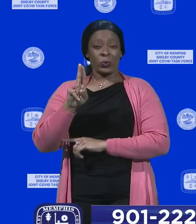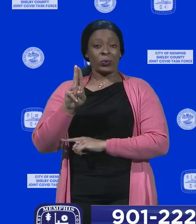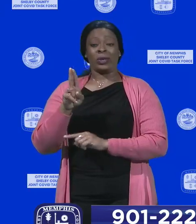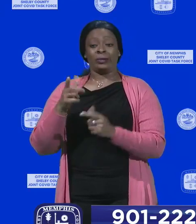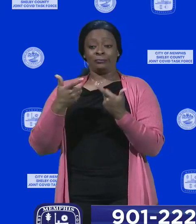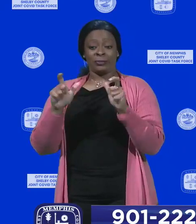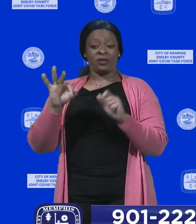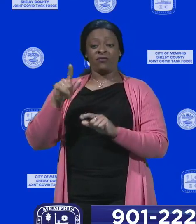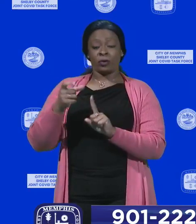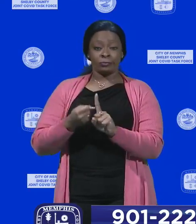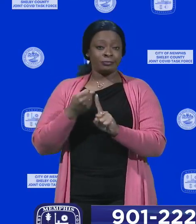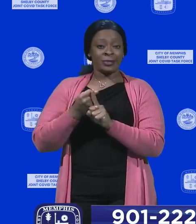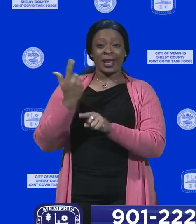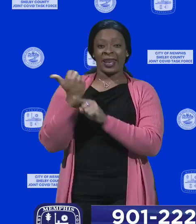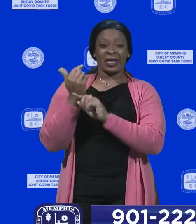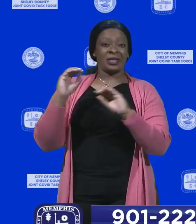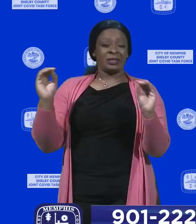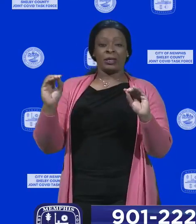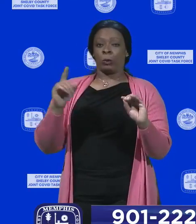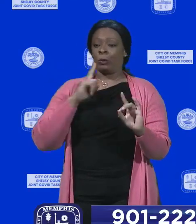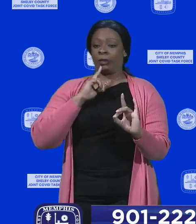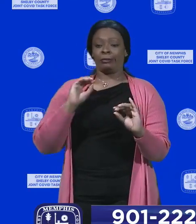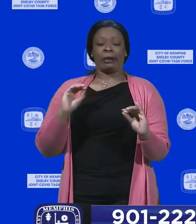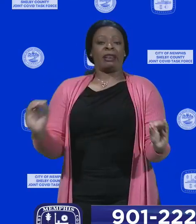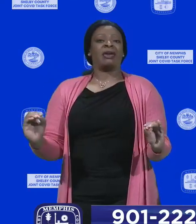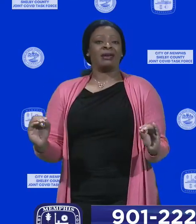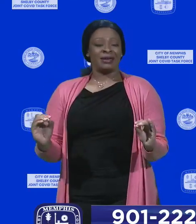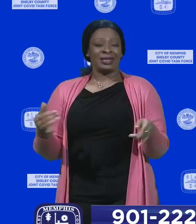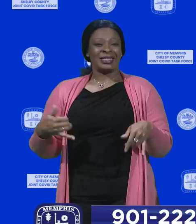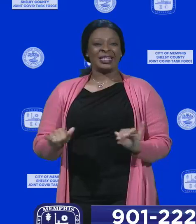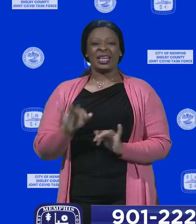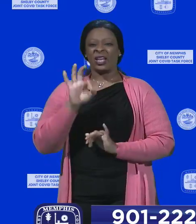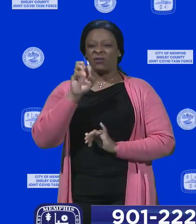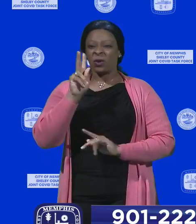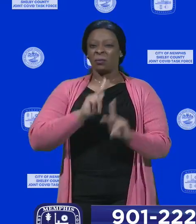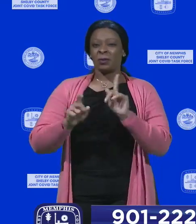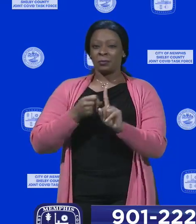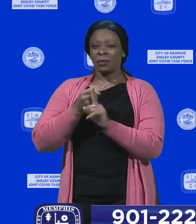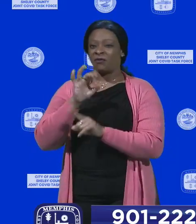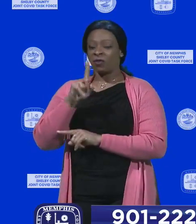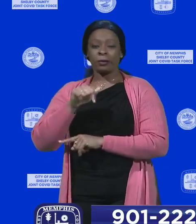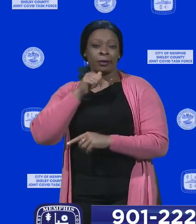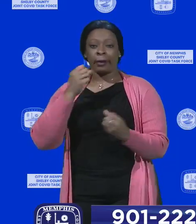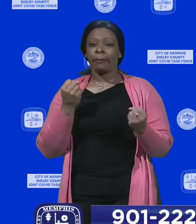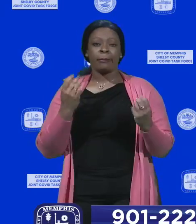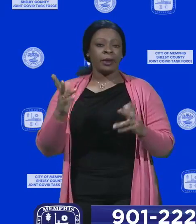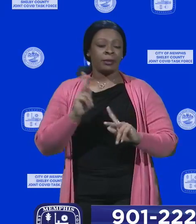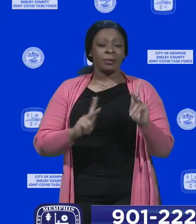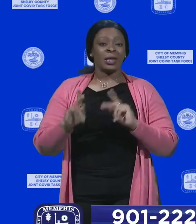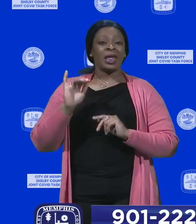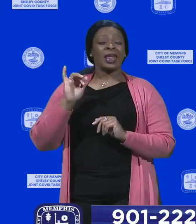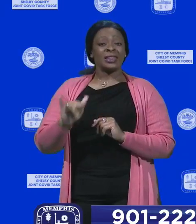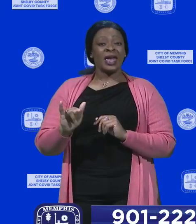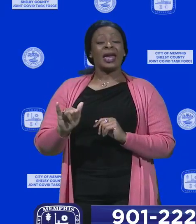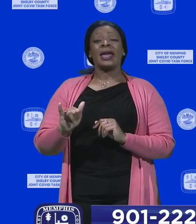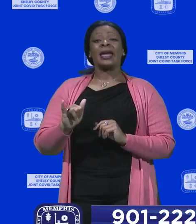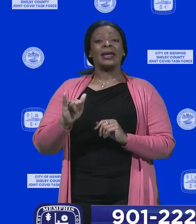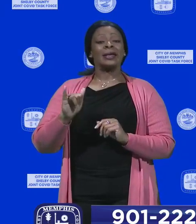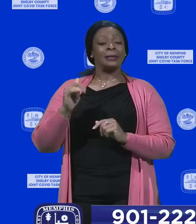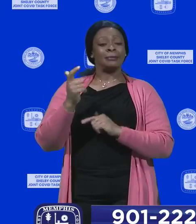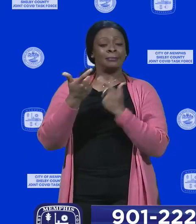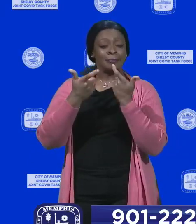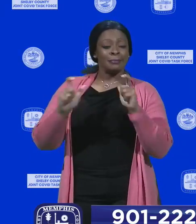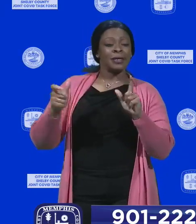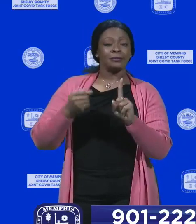year. It was virtually non-existent. There were still a few people that had the flu, but really the epidemic flu, we didn't see